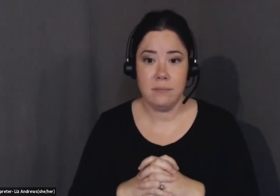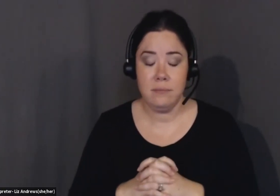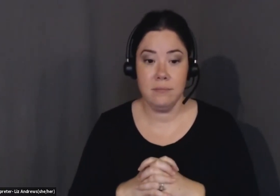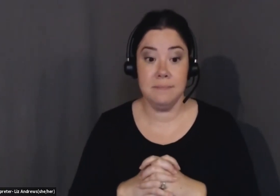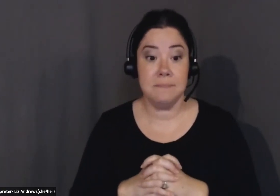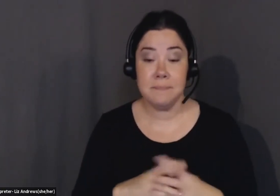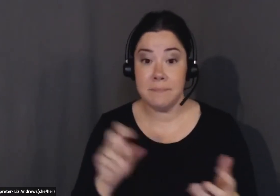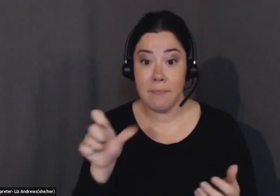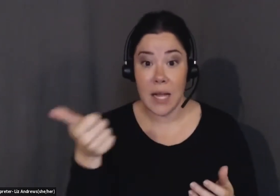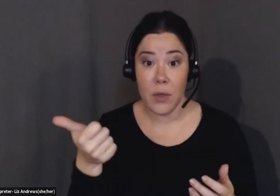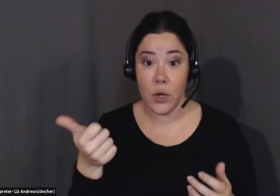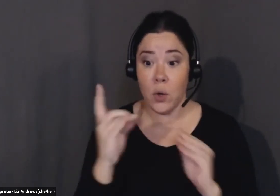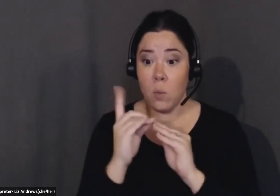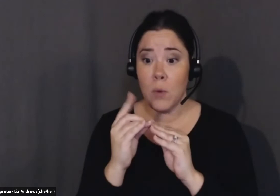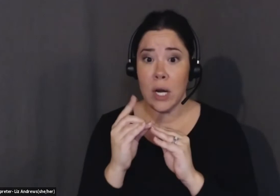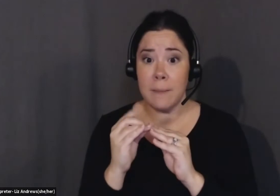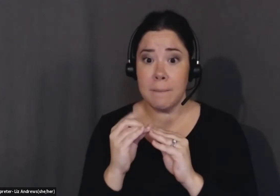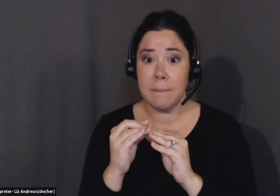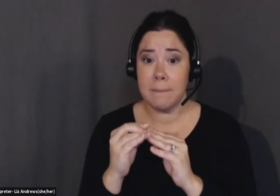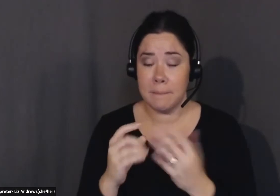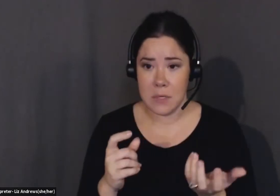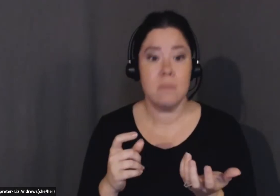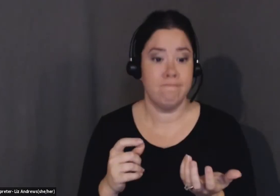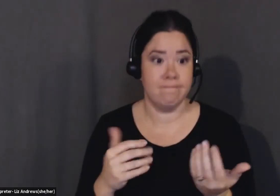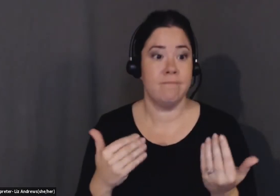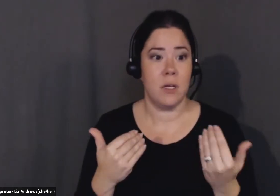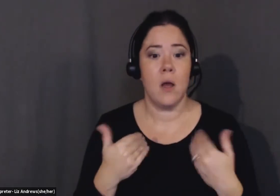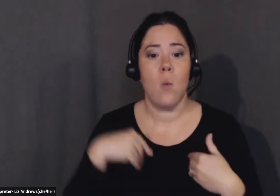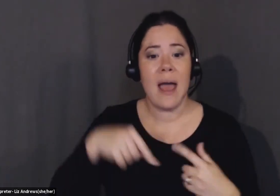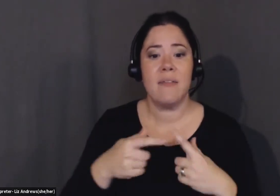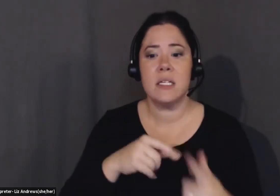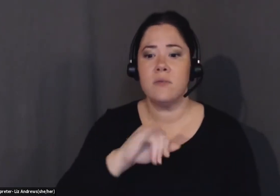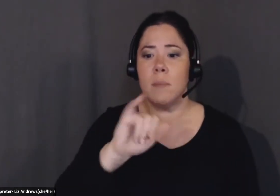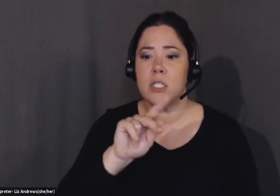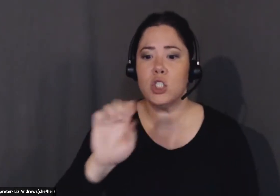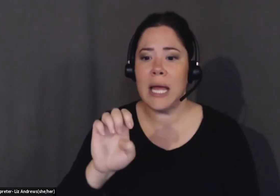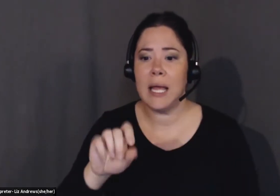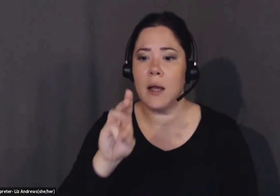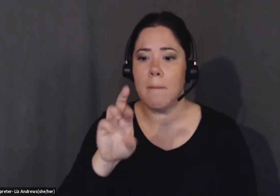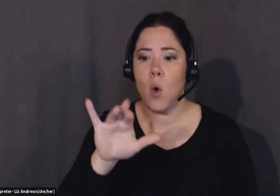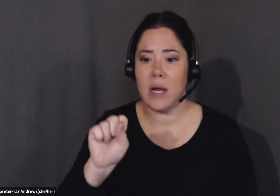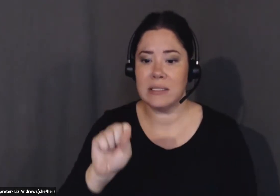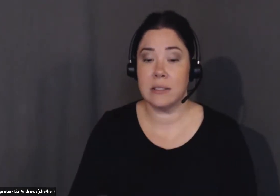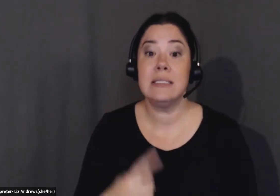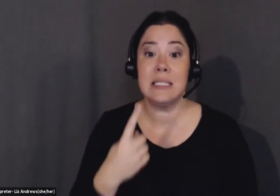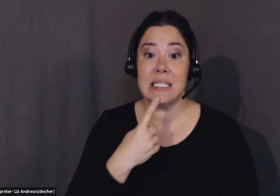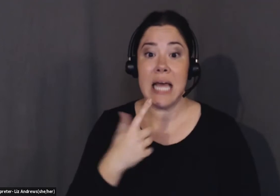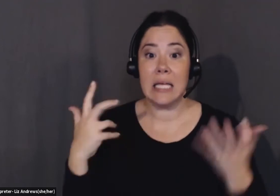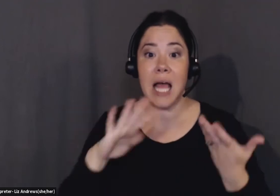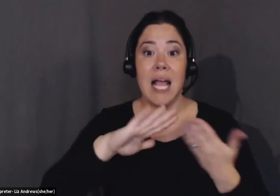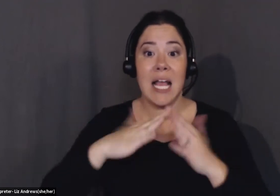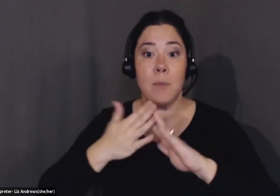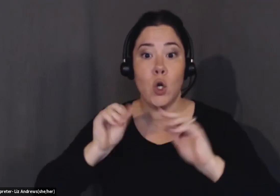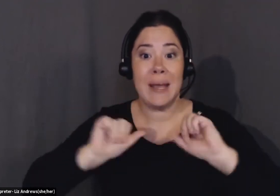Anyone else? One more? One more. We have this from Jake Morris. It says community boards are a good way to spread